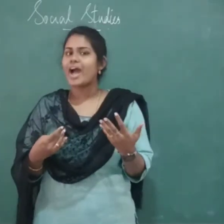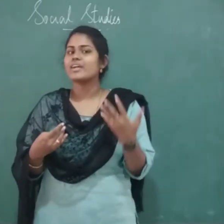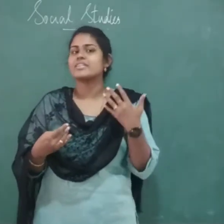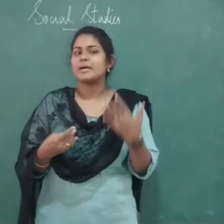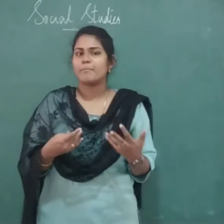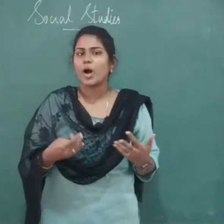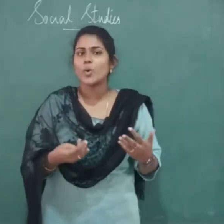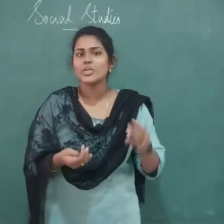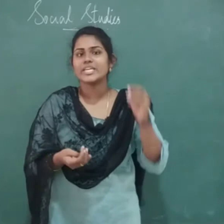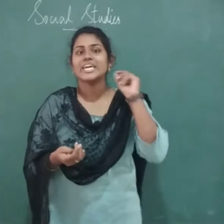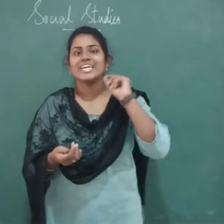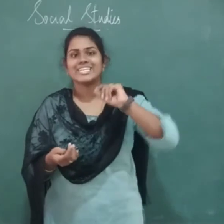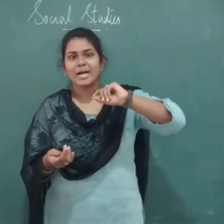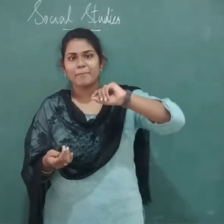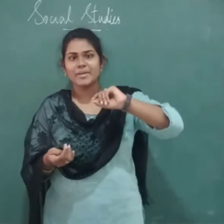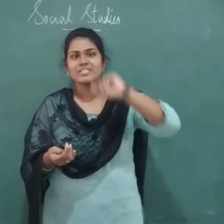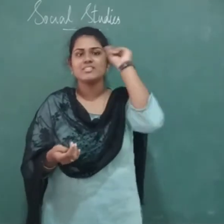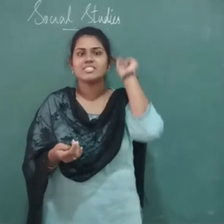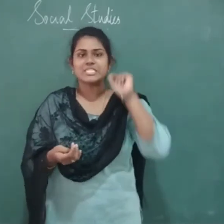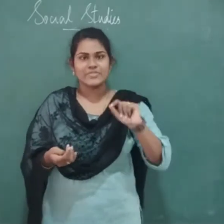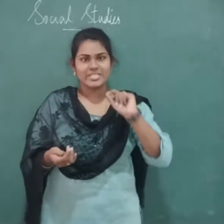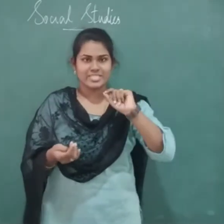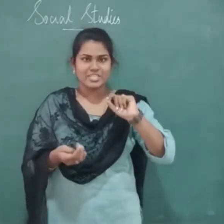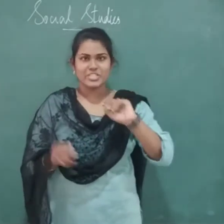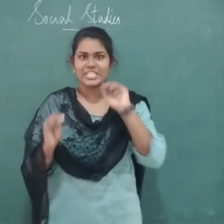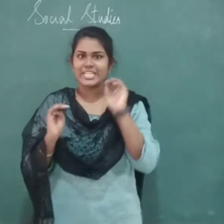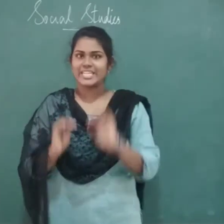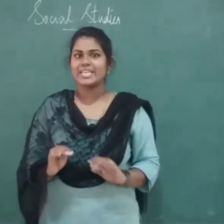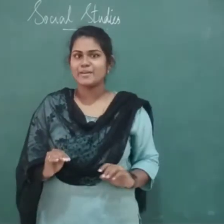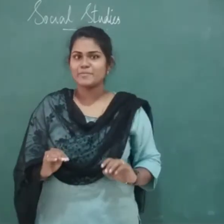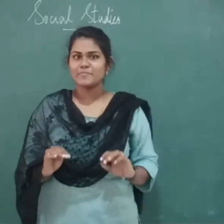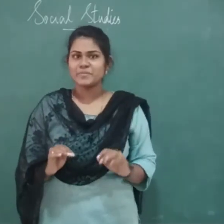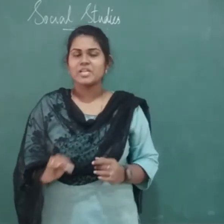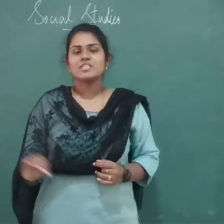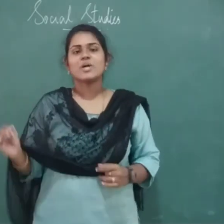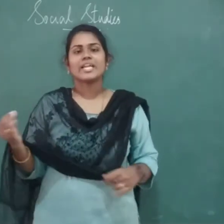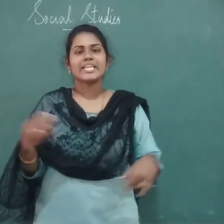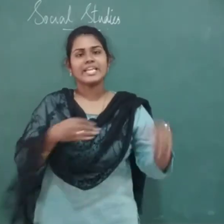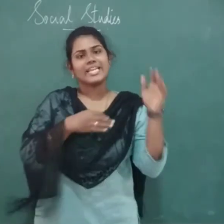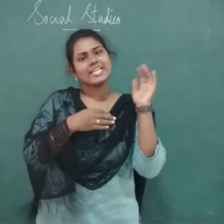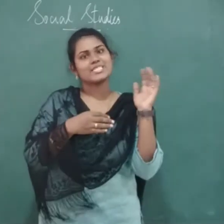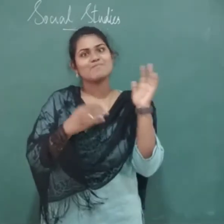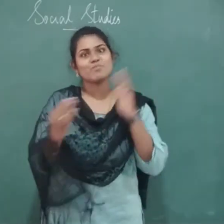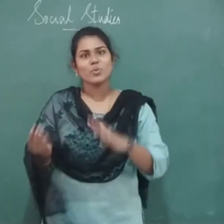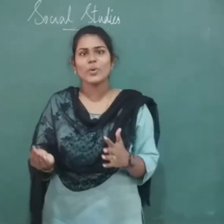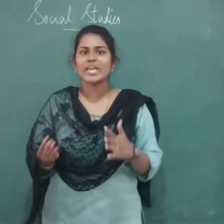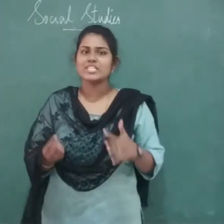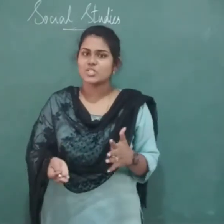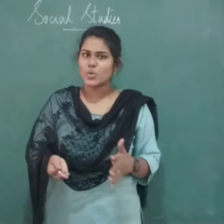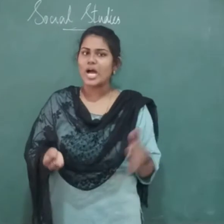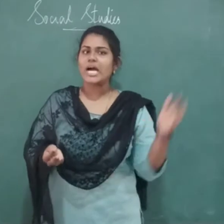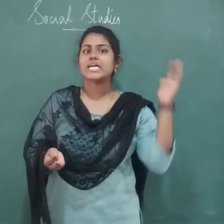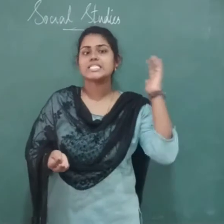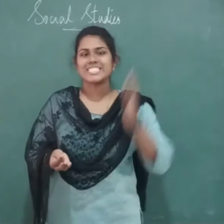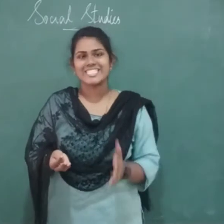fact about Harappan civilization. Clear? So I think let's move into our